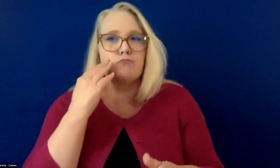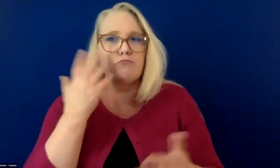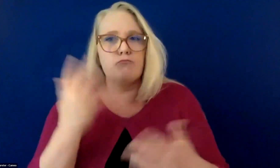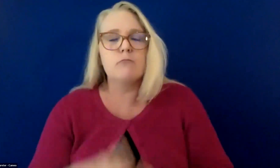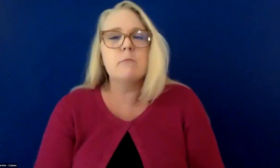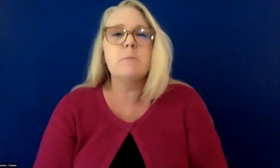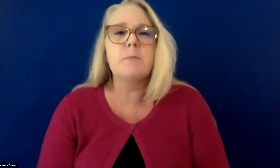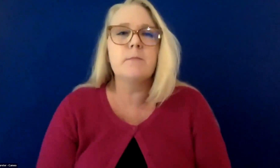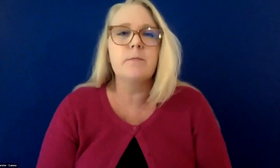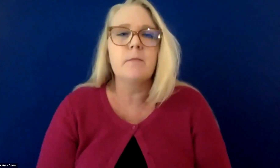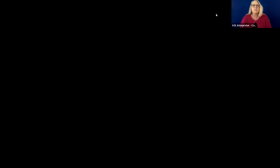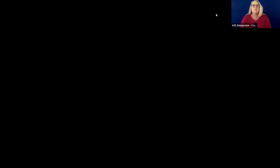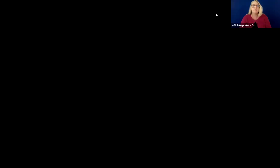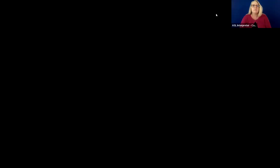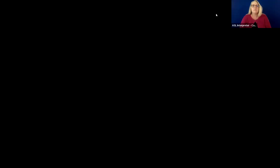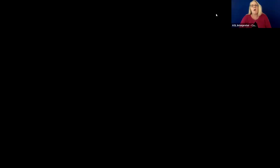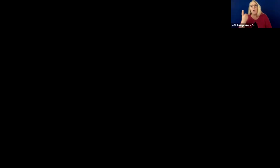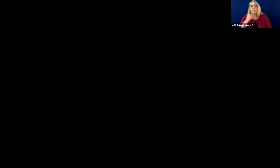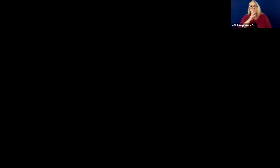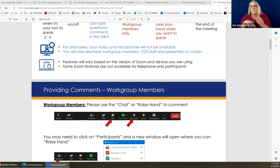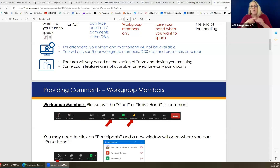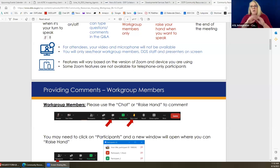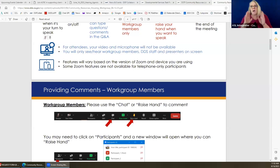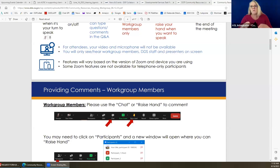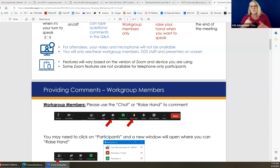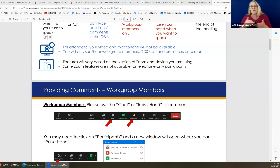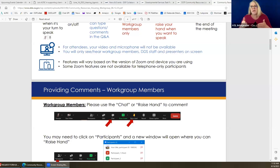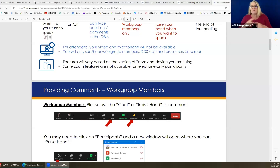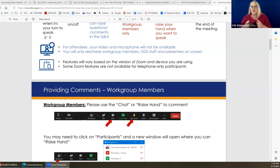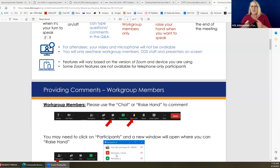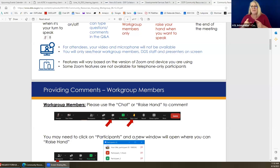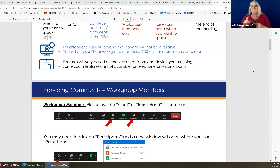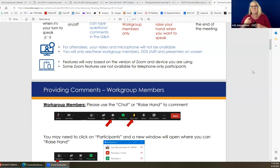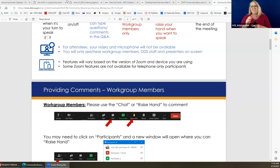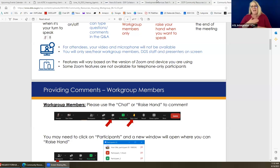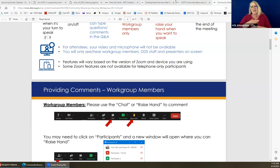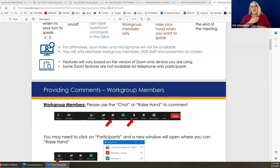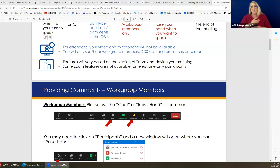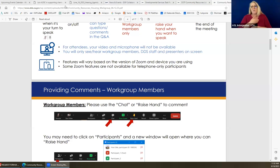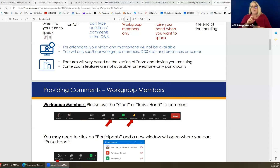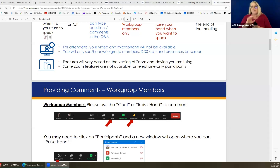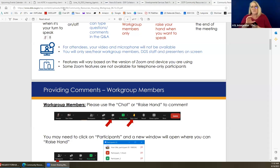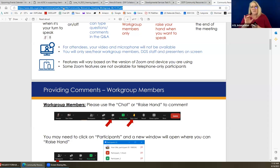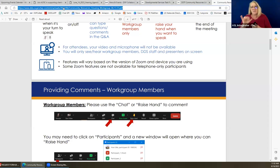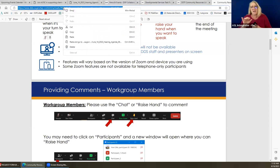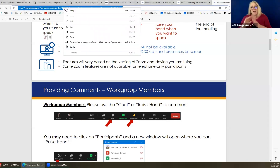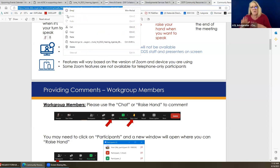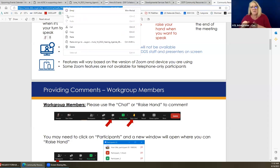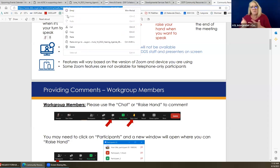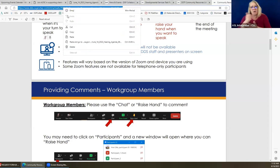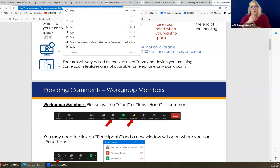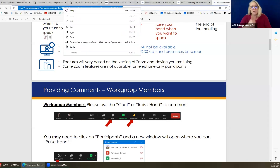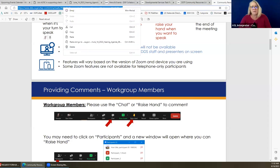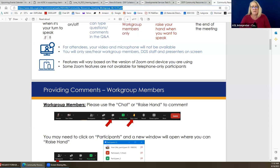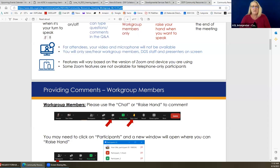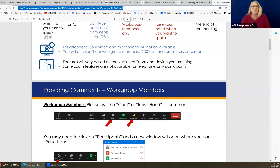guys about housing stuff, but that's kind of a big priority for our regional center. So I am going to drop into the